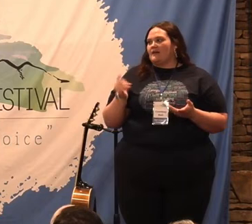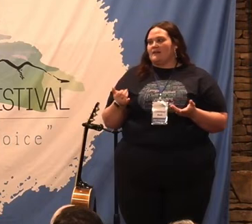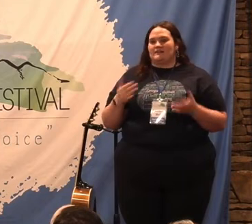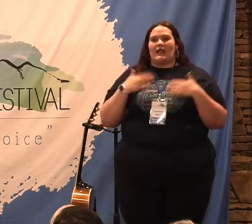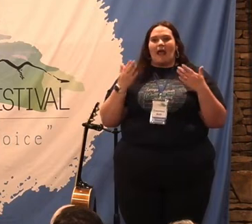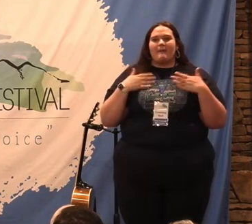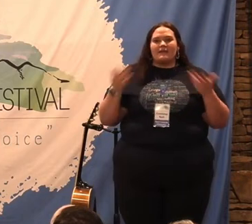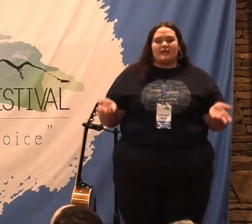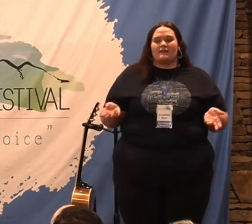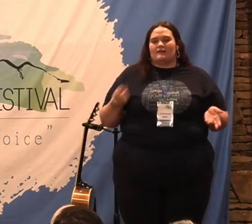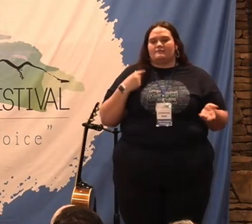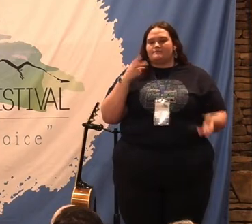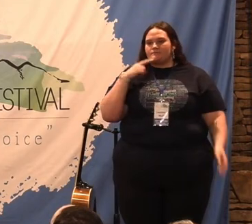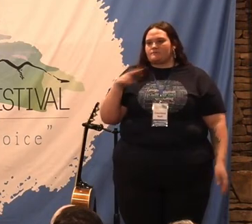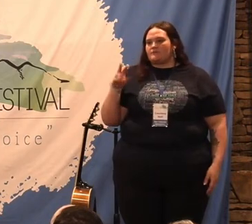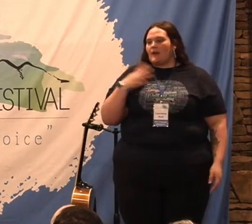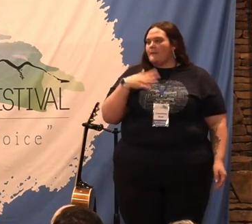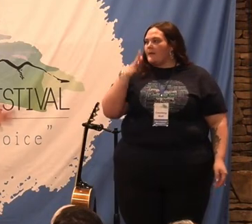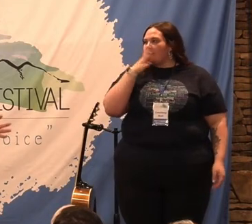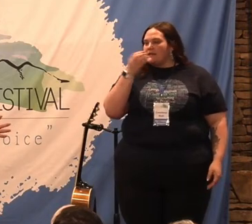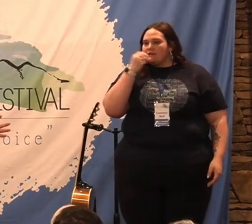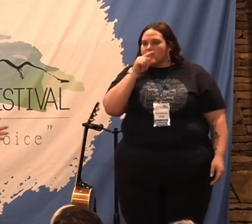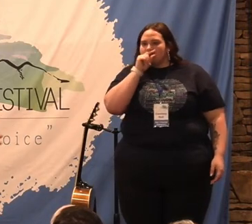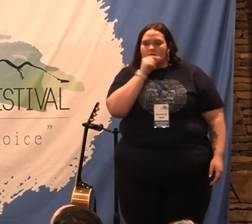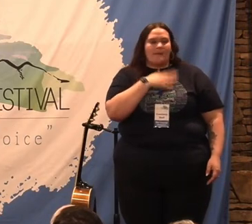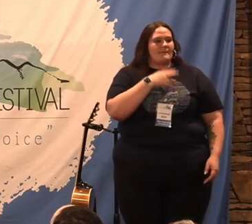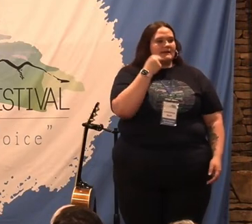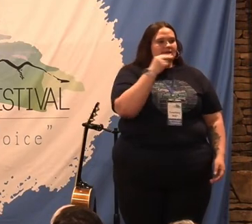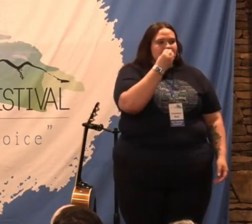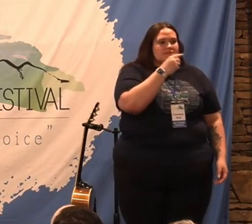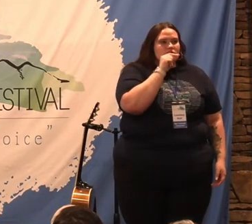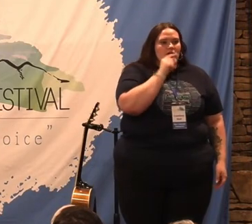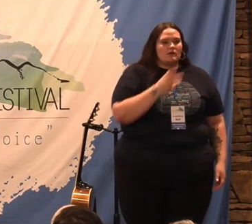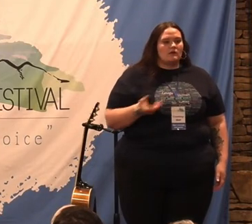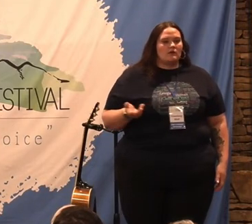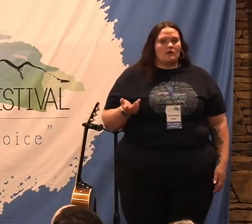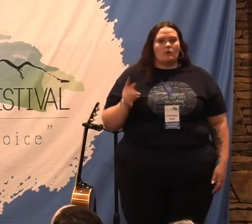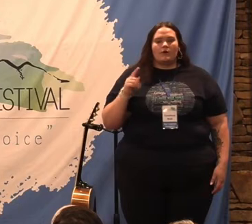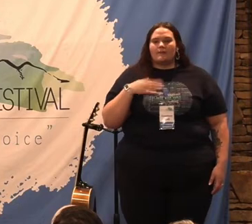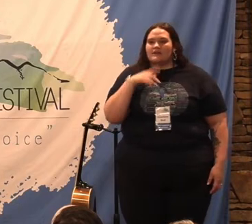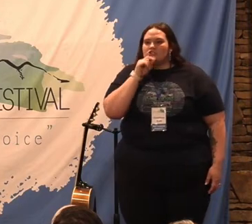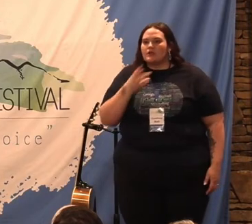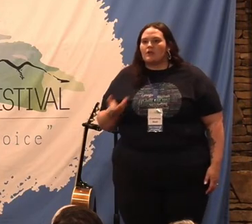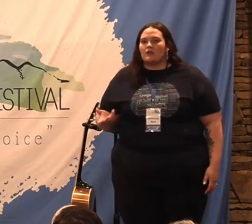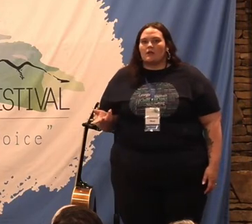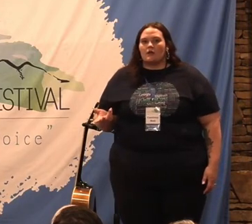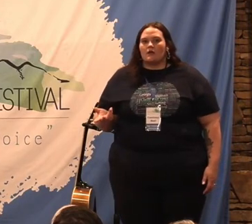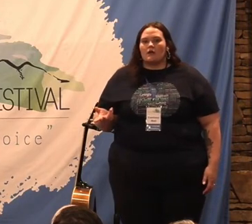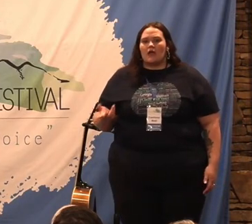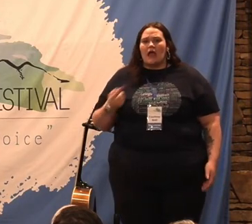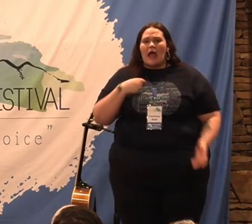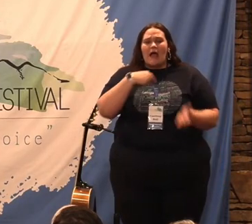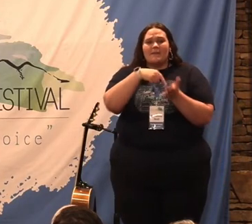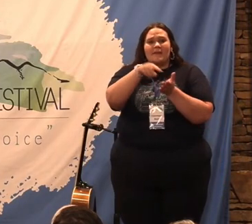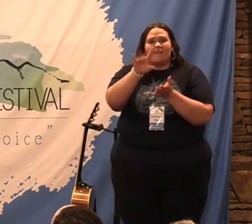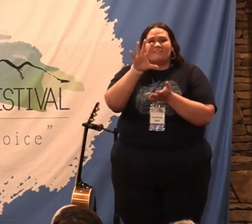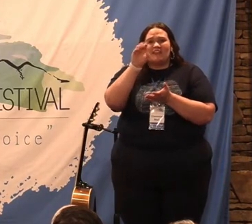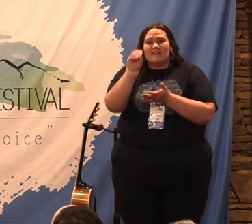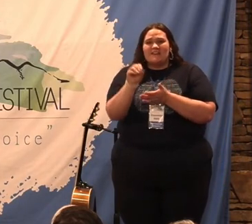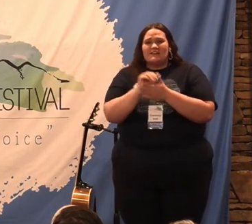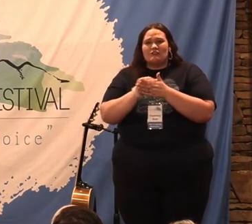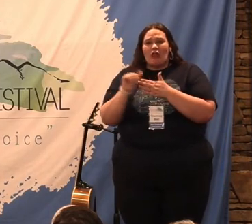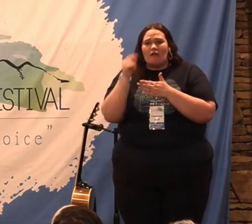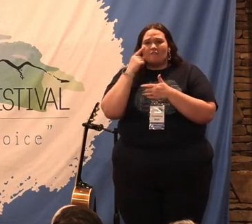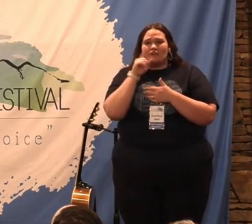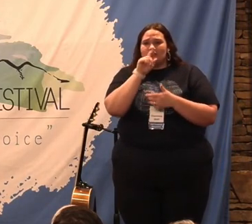She's happy, and I look, my mom is eating the chicken, my niece is eating the chicken, where's my chicken? I paid $50 for this chicken,